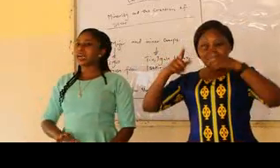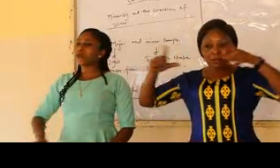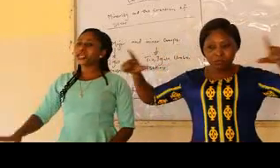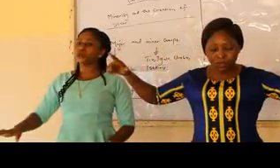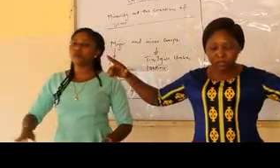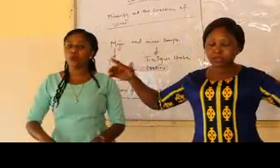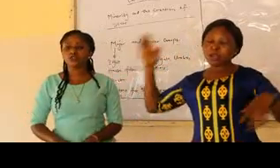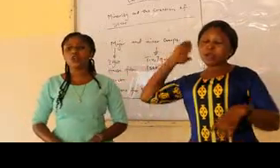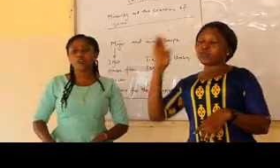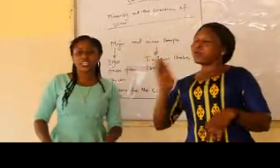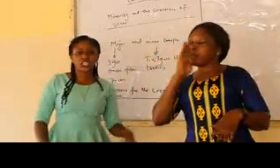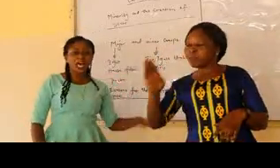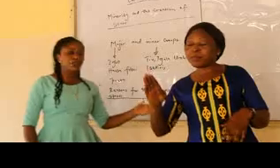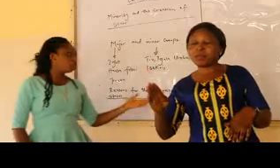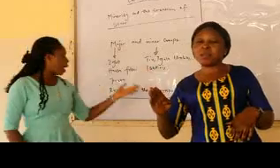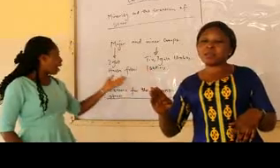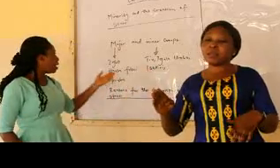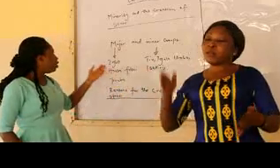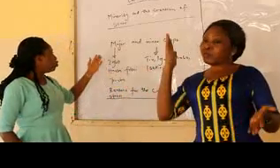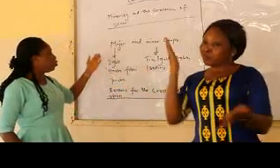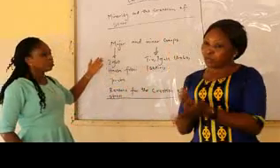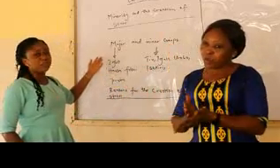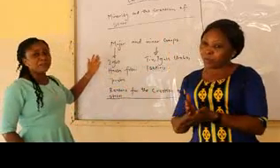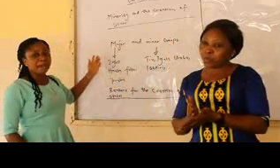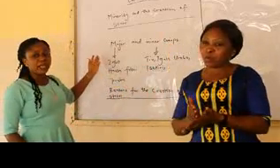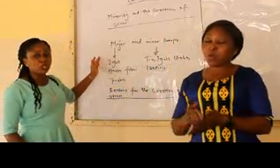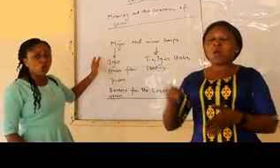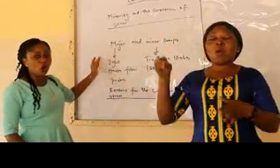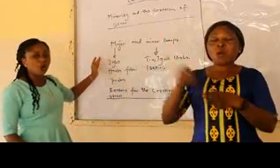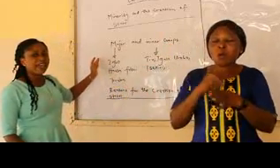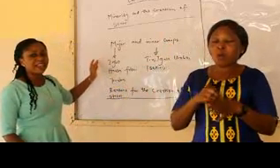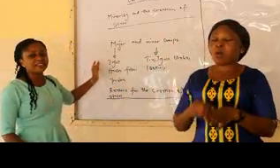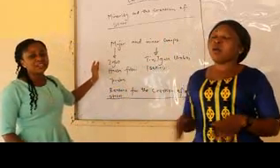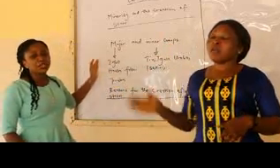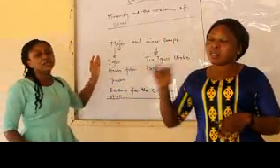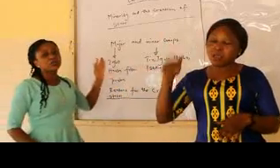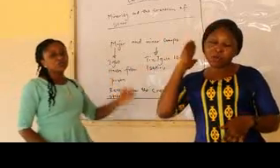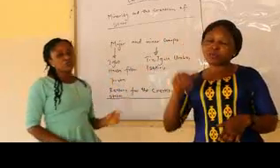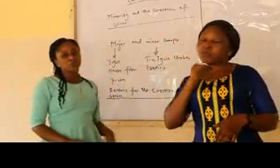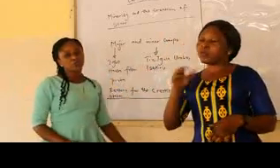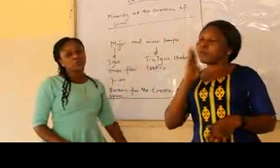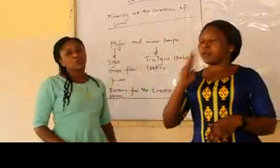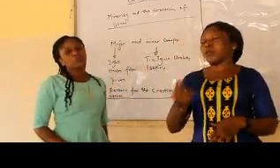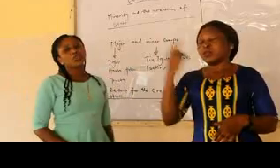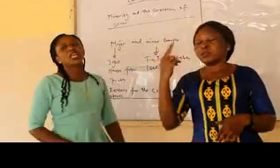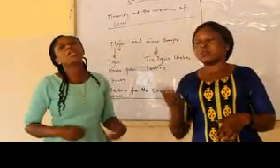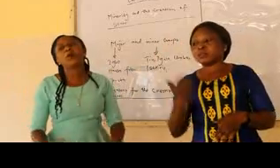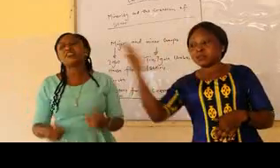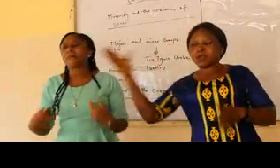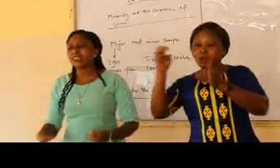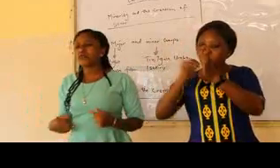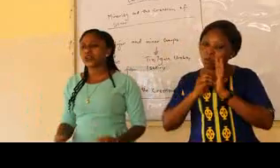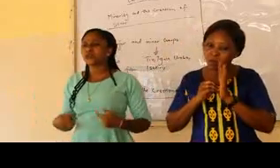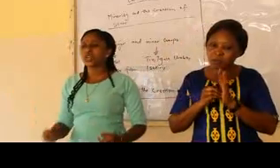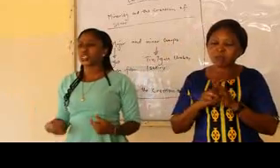that their language will be what? Overshadowed by those of the major ethnic groups. So they keep